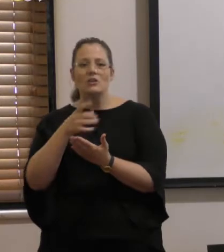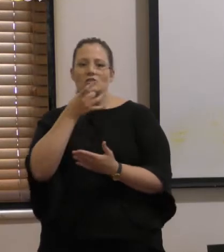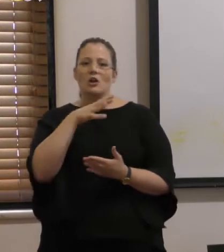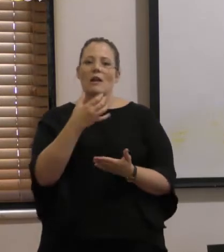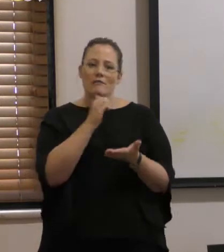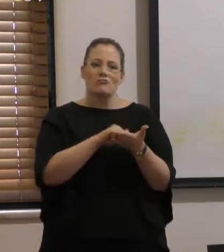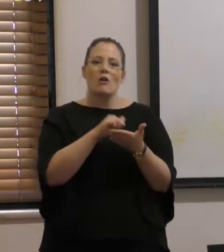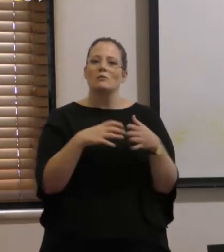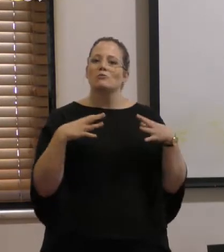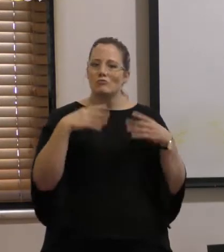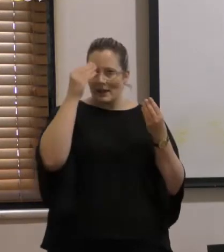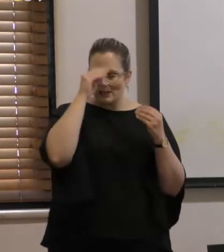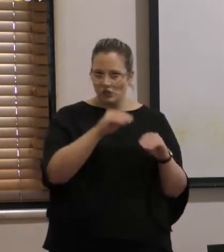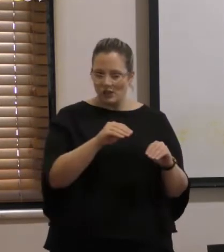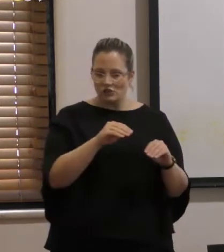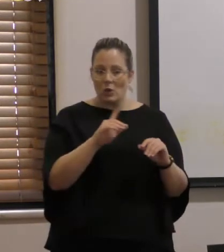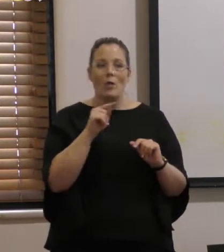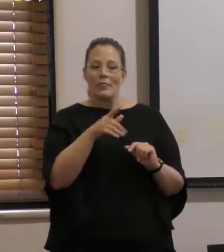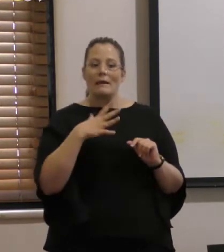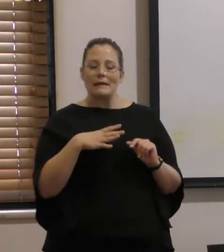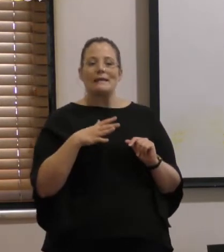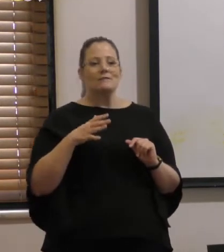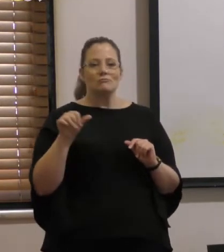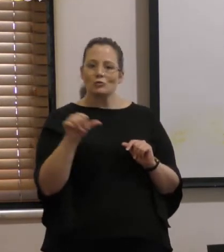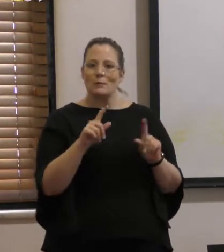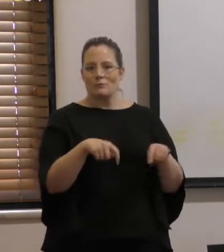education, and the accommodations are meant to be provided.